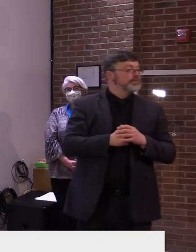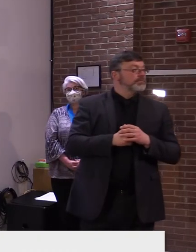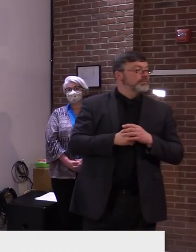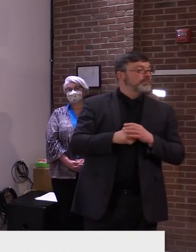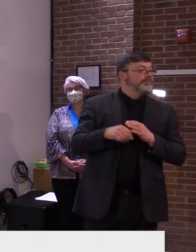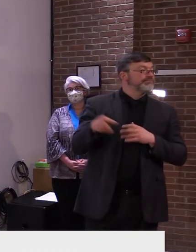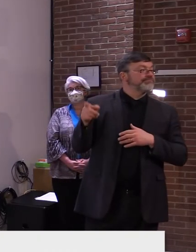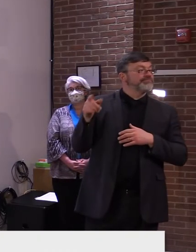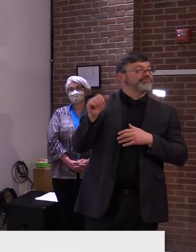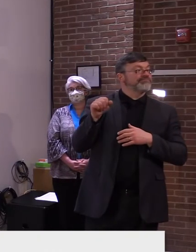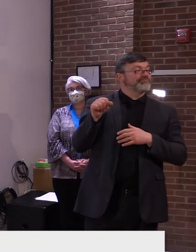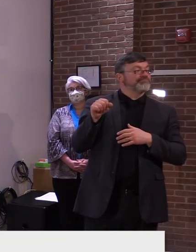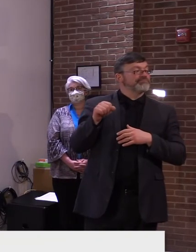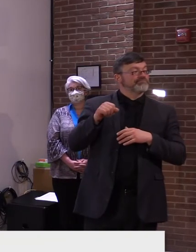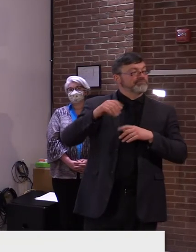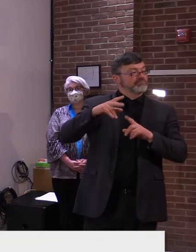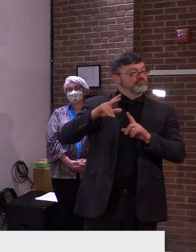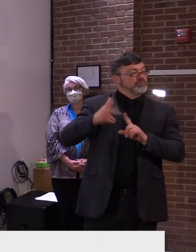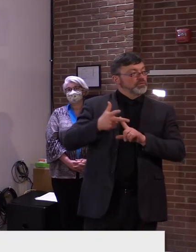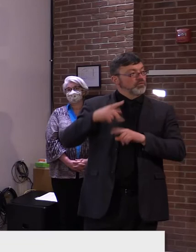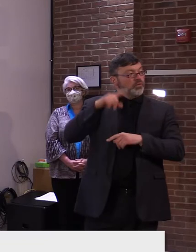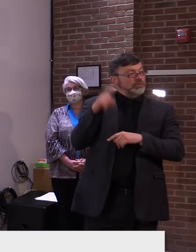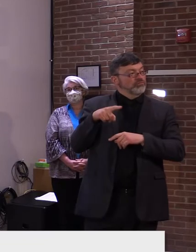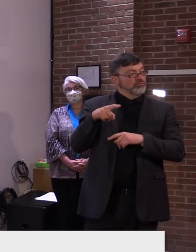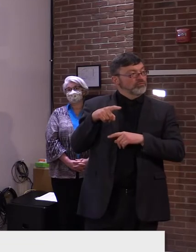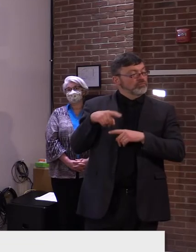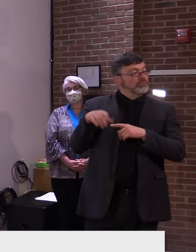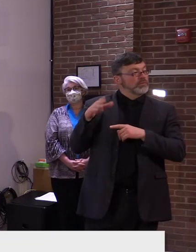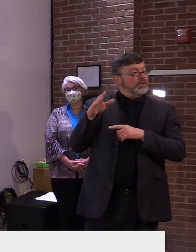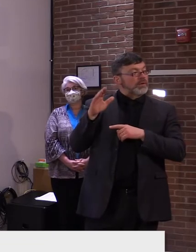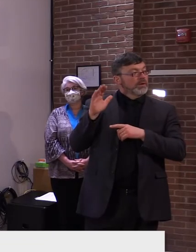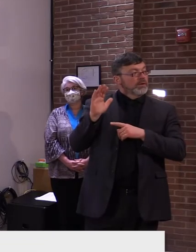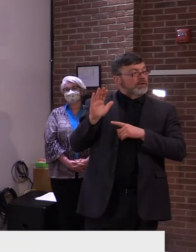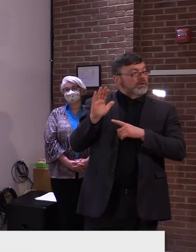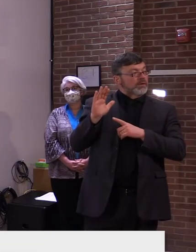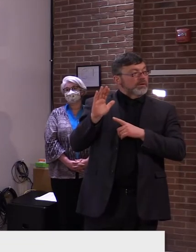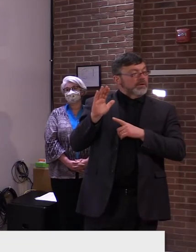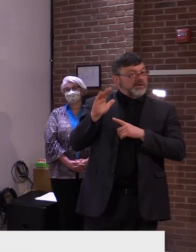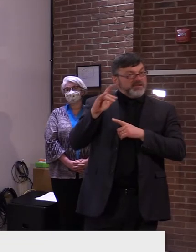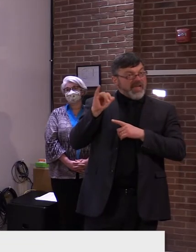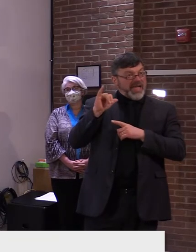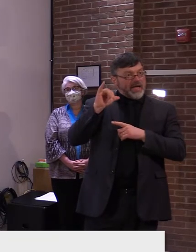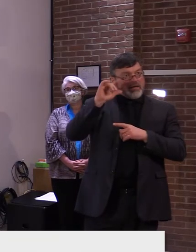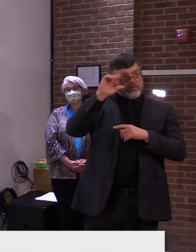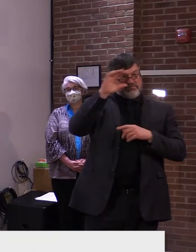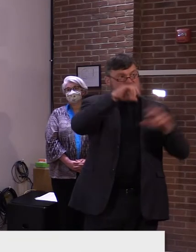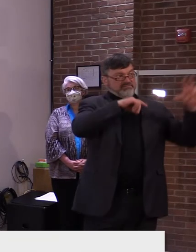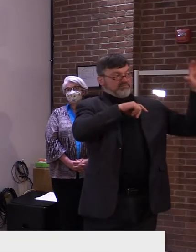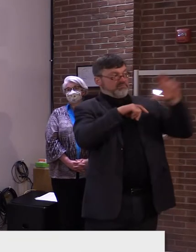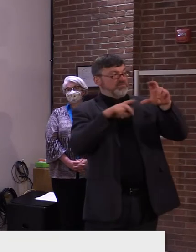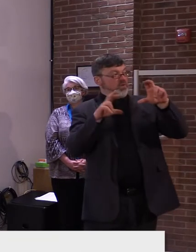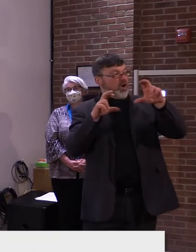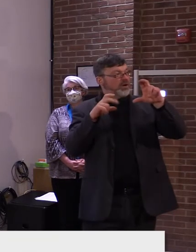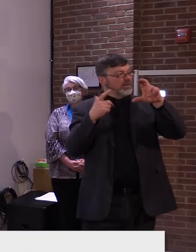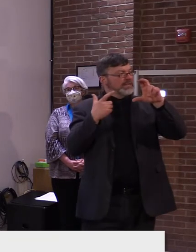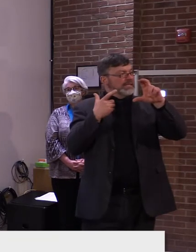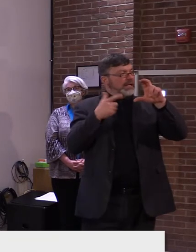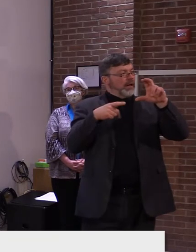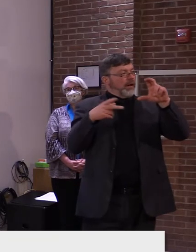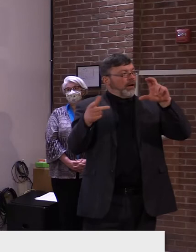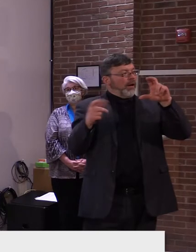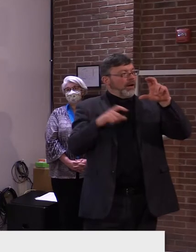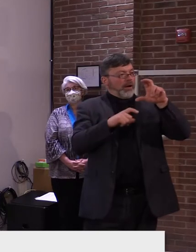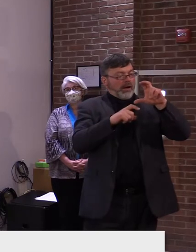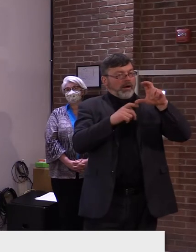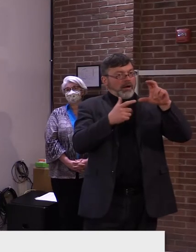disincentivize people from, you know, going back to work, because maybe they would even be making more money on, or similar money on,